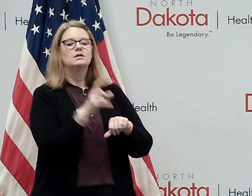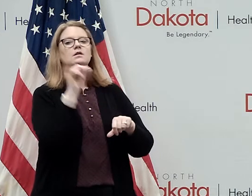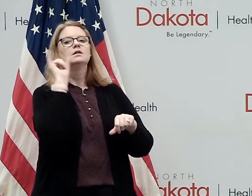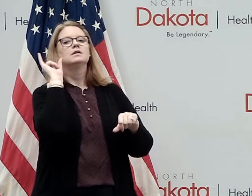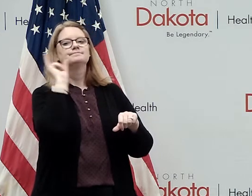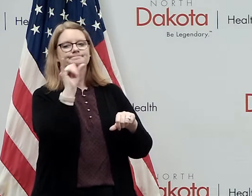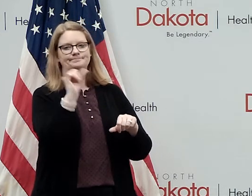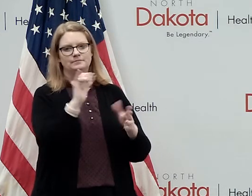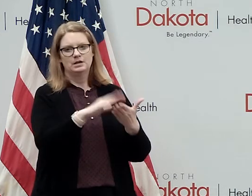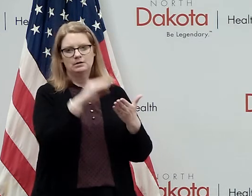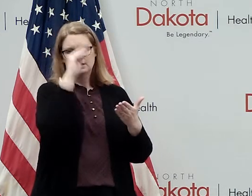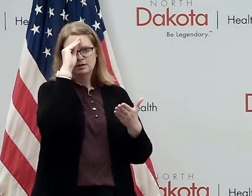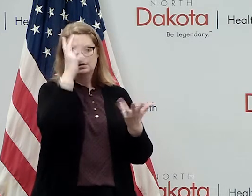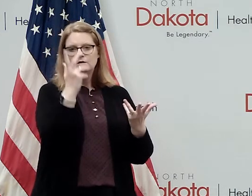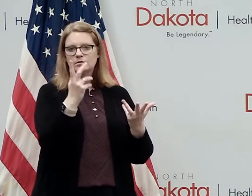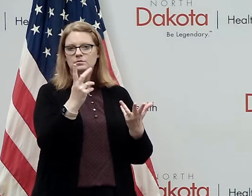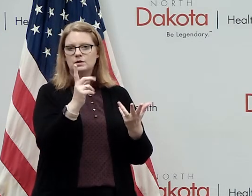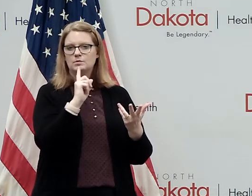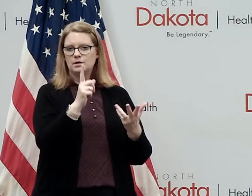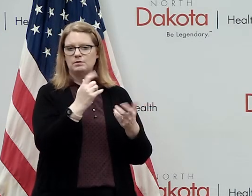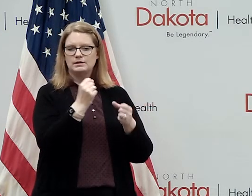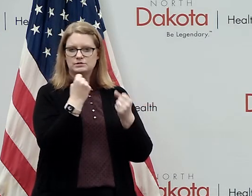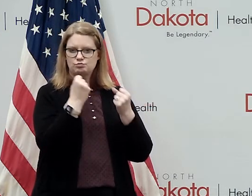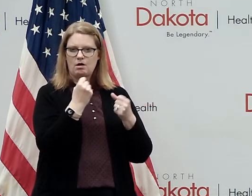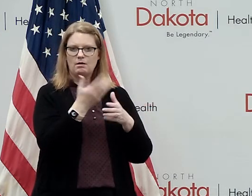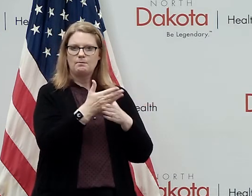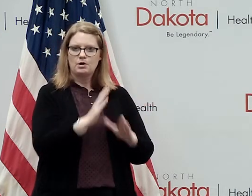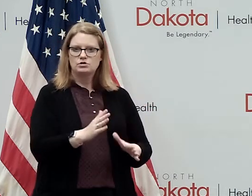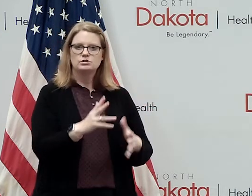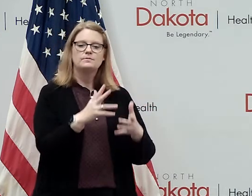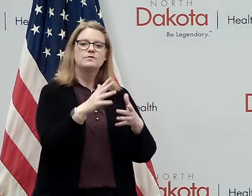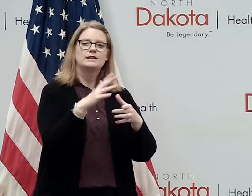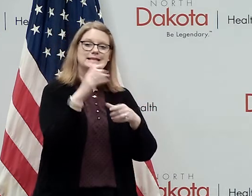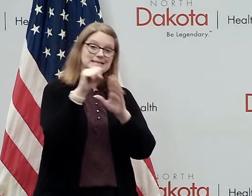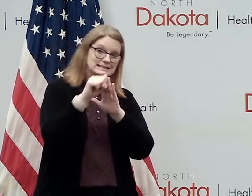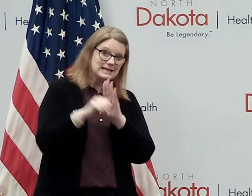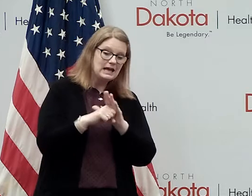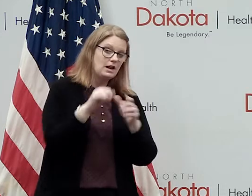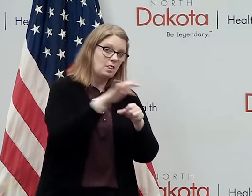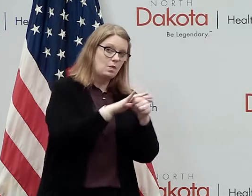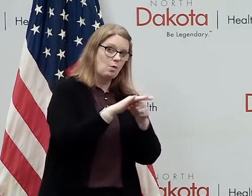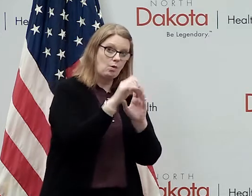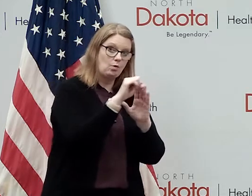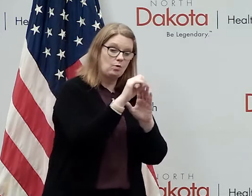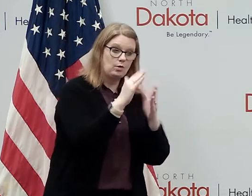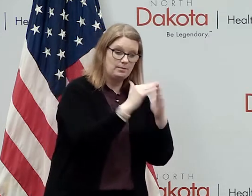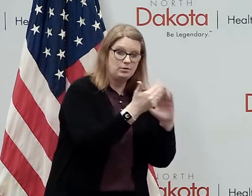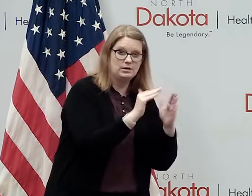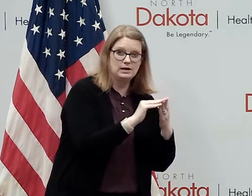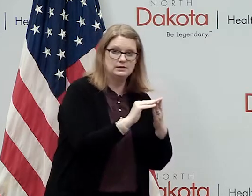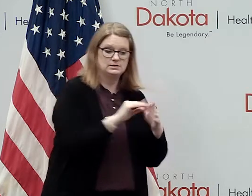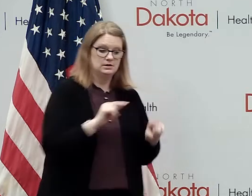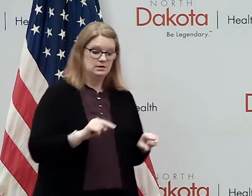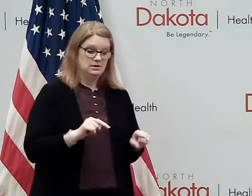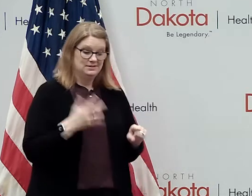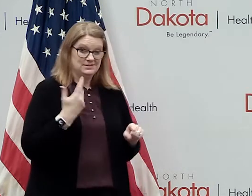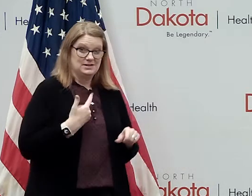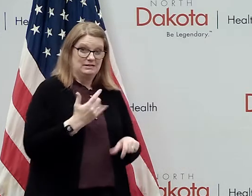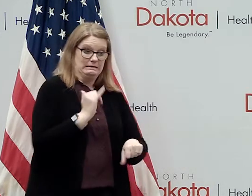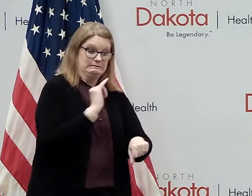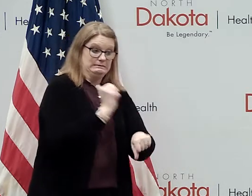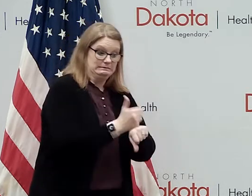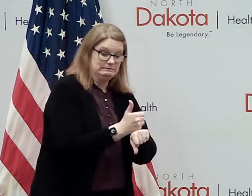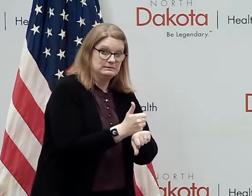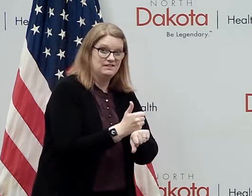and we want to create a stronger partnership between the state and local communities to, one, not lose all the infrastructure and lessons learned